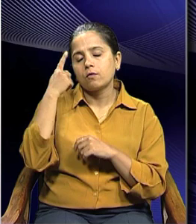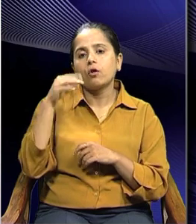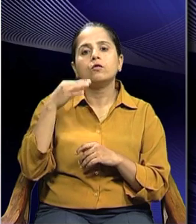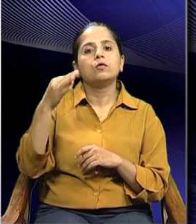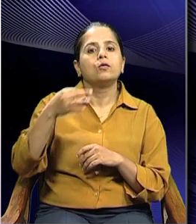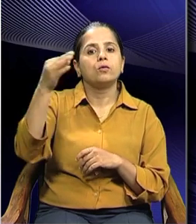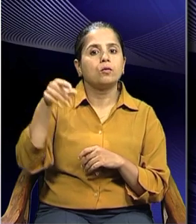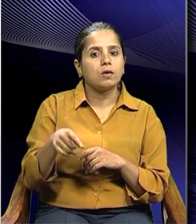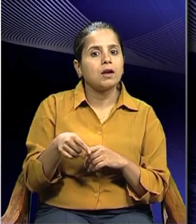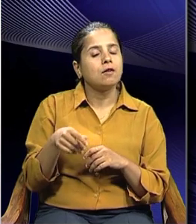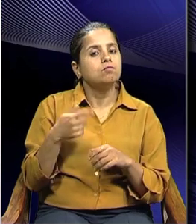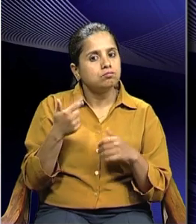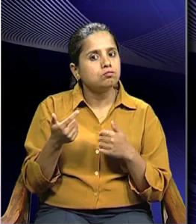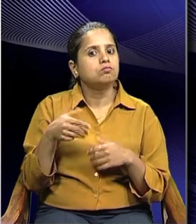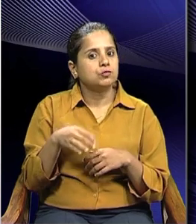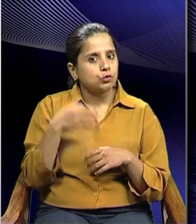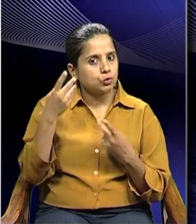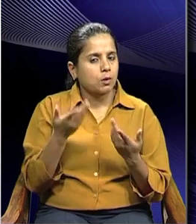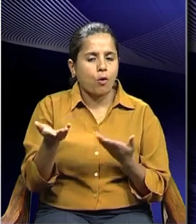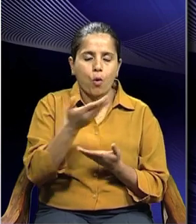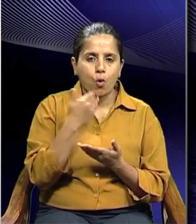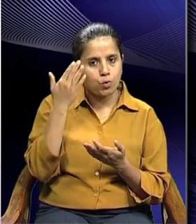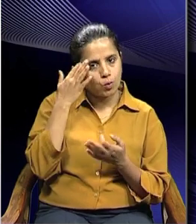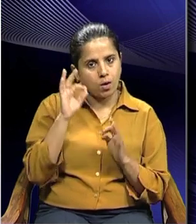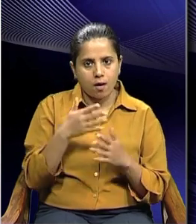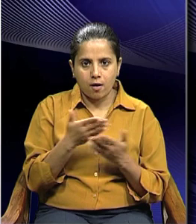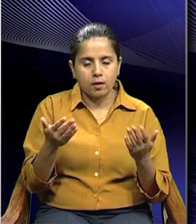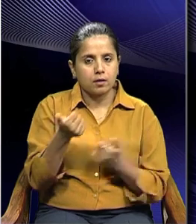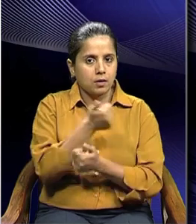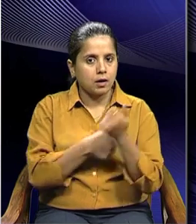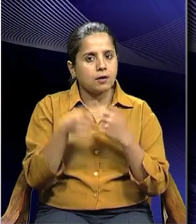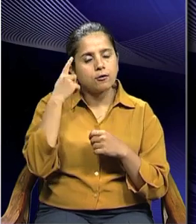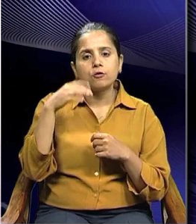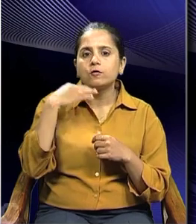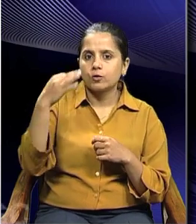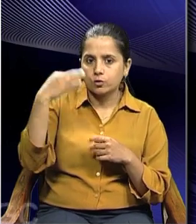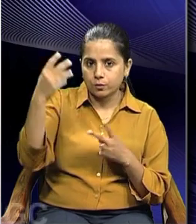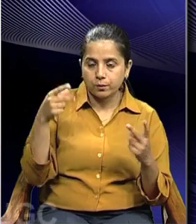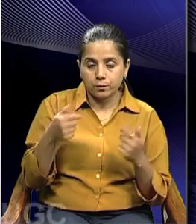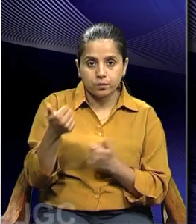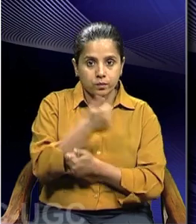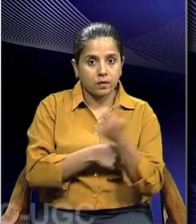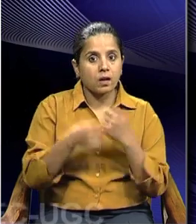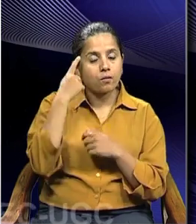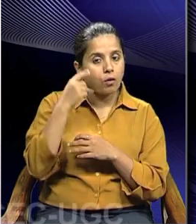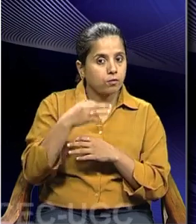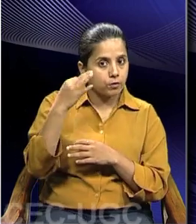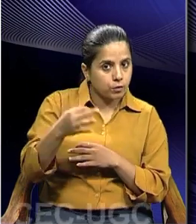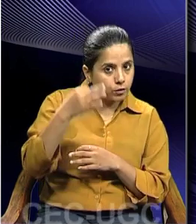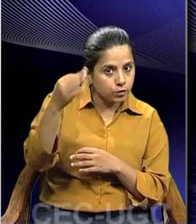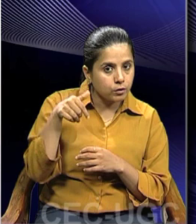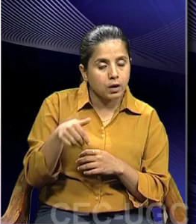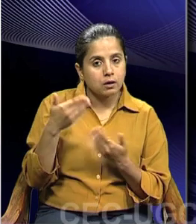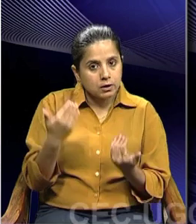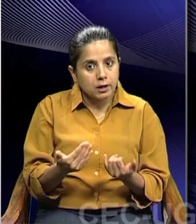and compete in the future. We all know about that book, Competing for the Future. So compete for the future and compete in